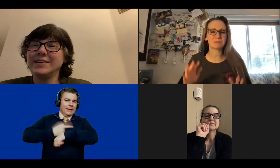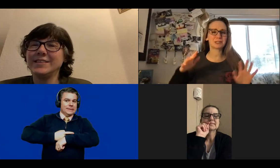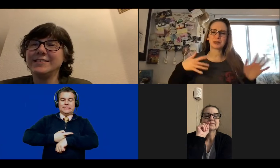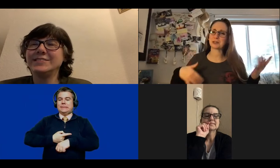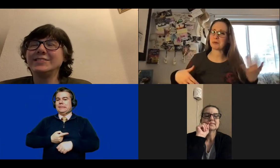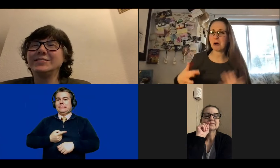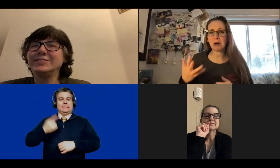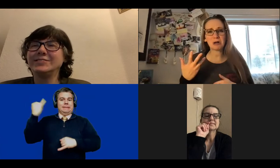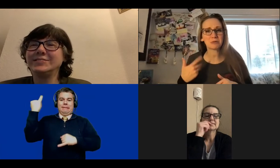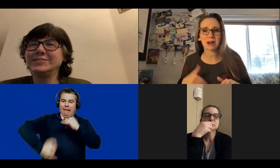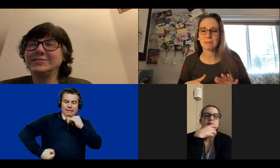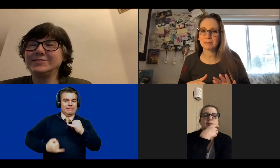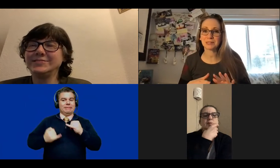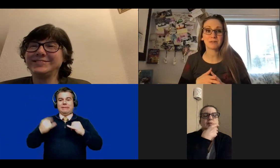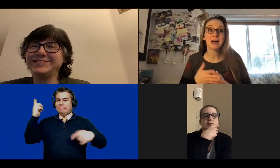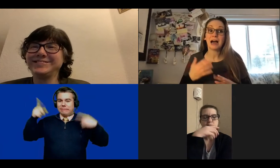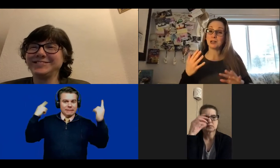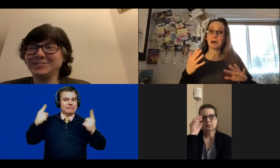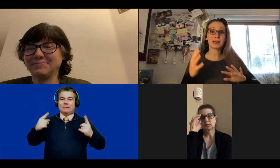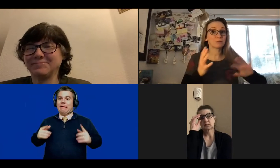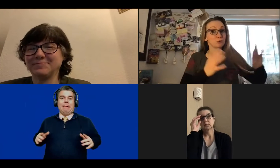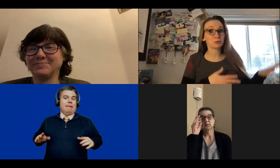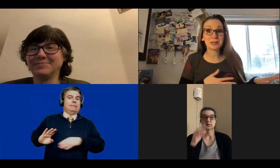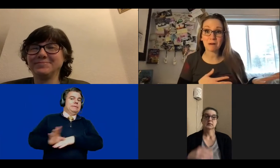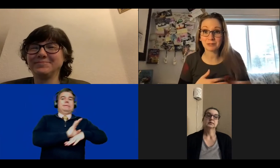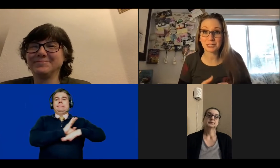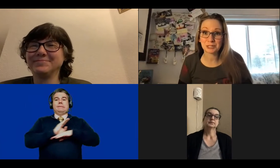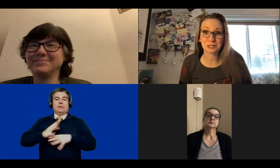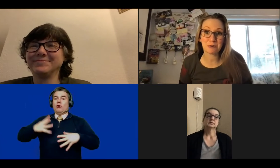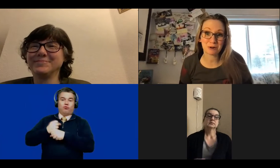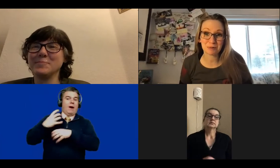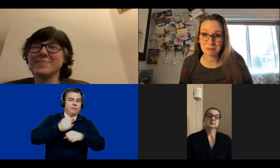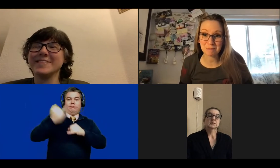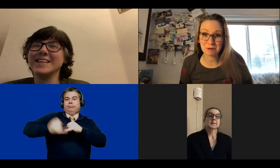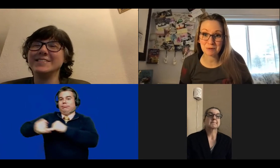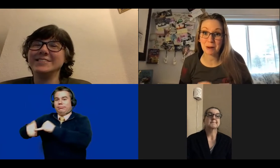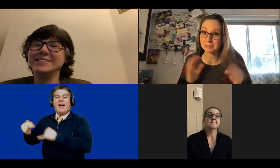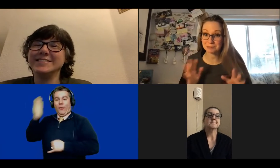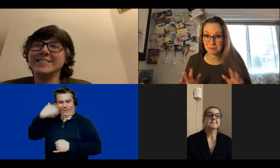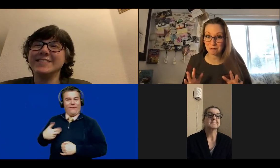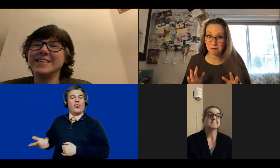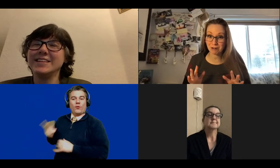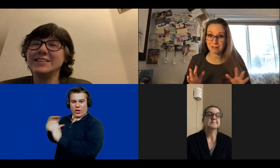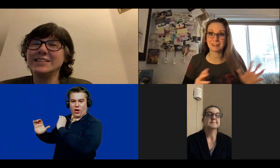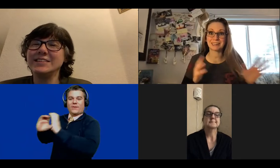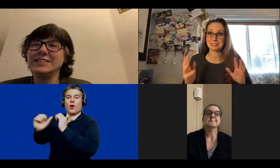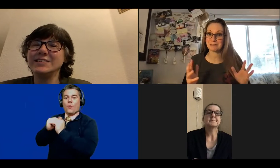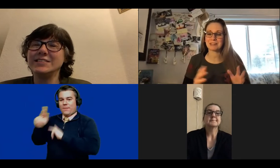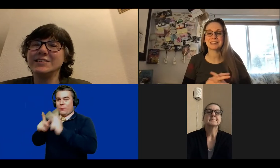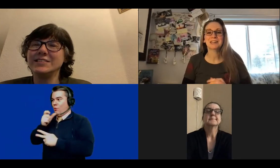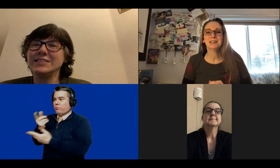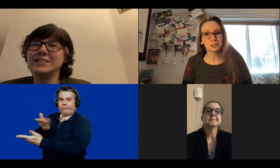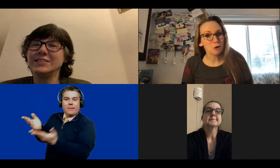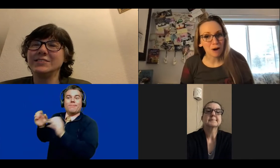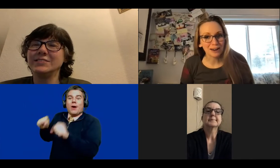crazy. Everybody's trying to do all the wrap up stuff. I know I have 3 conversations going with people who possibly want to order and get stuff